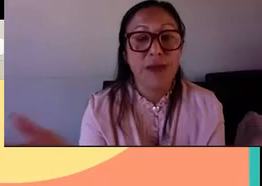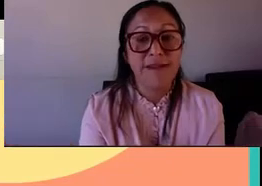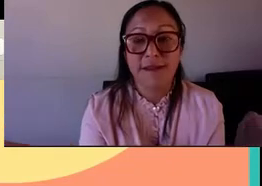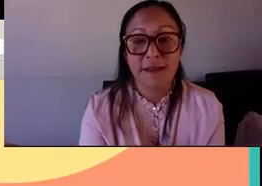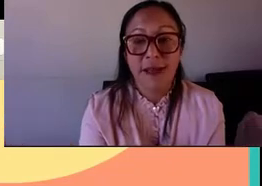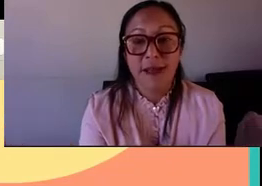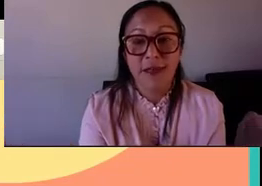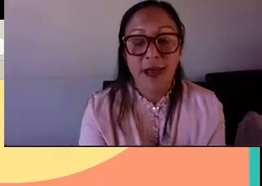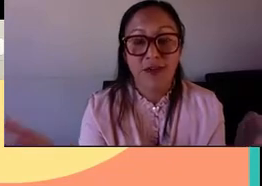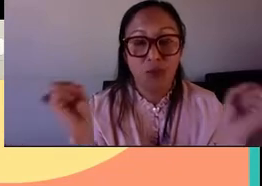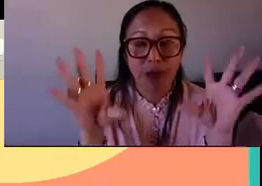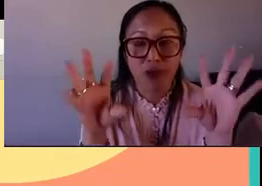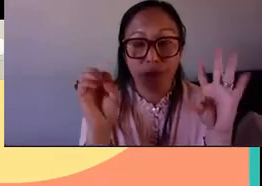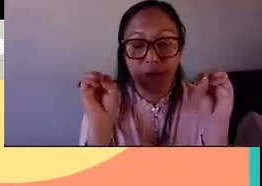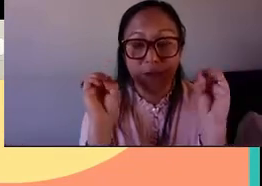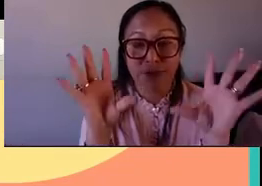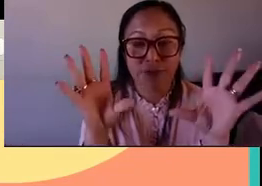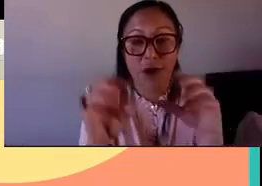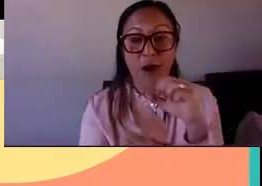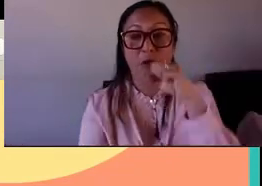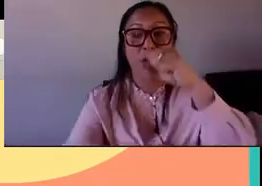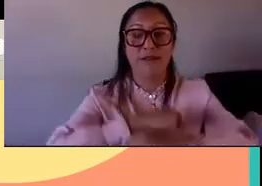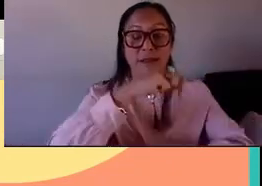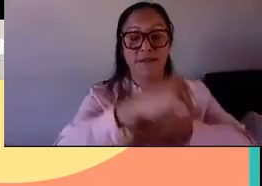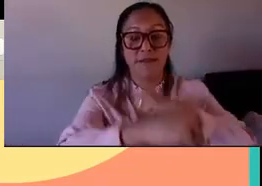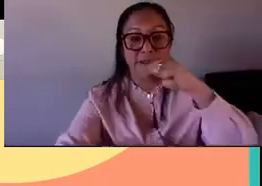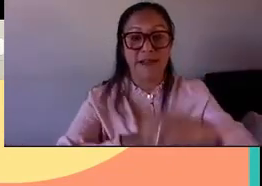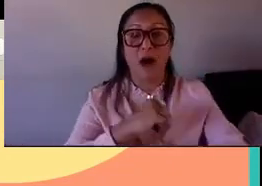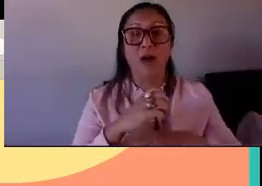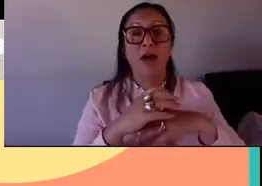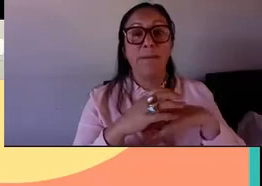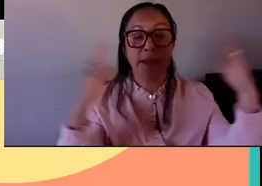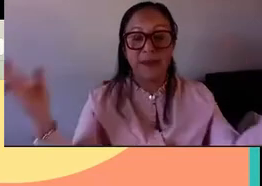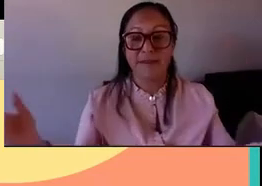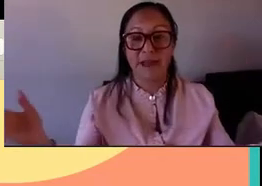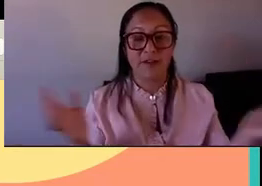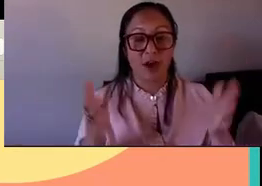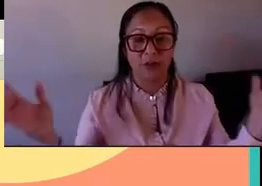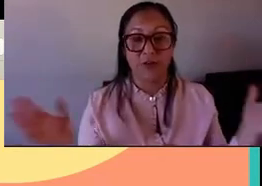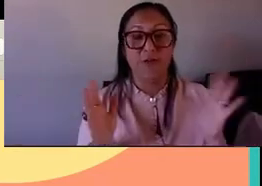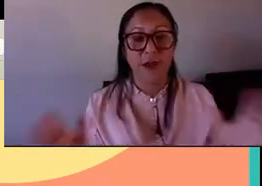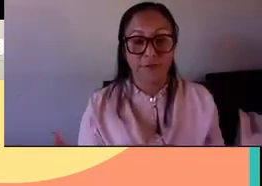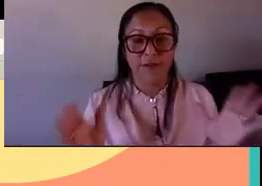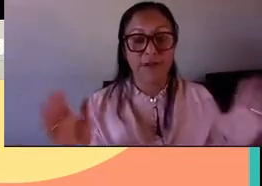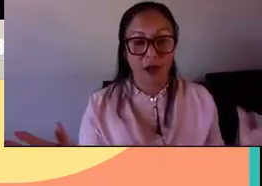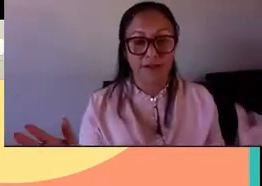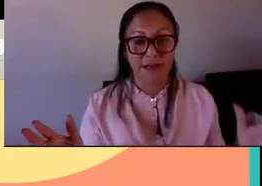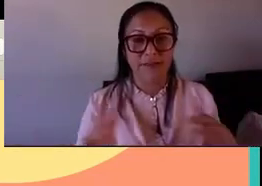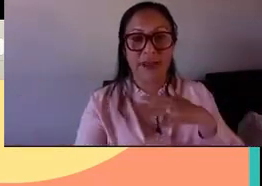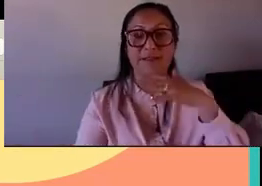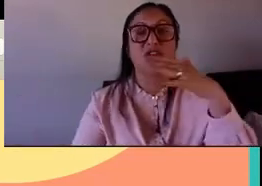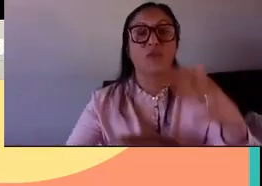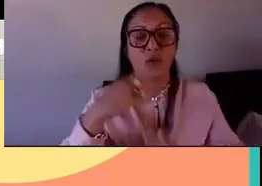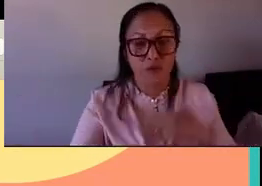a reason that Twinkle, Twinkle, Little Star, The Wheels on the Bus are babies and toddlers' favorite songs. And